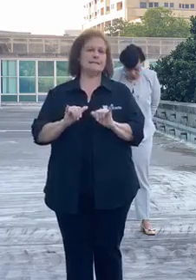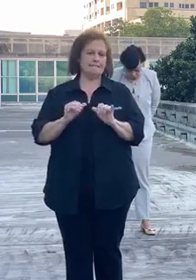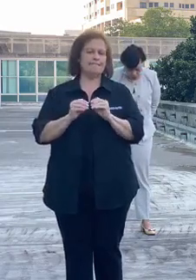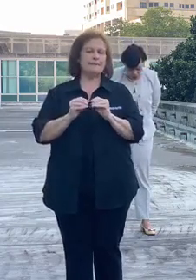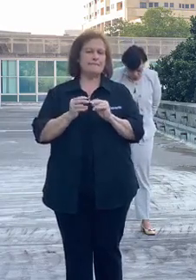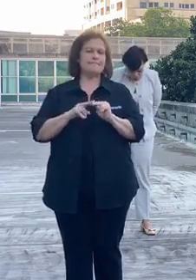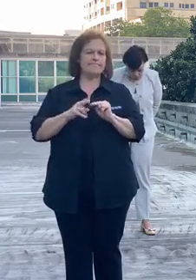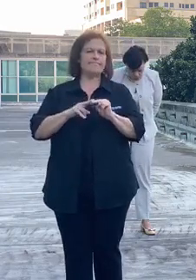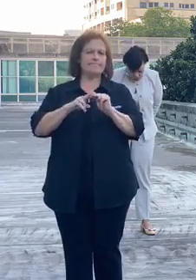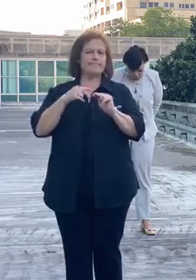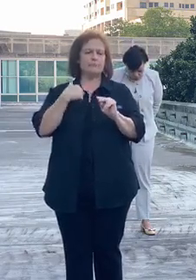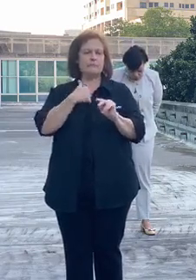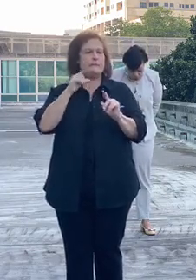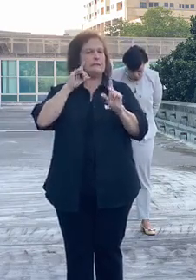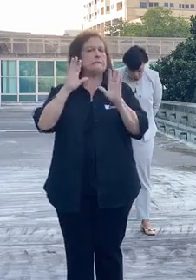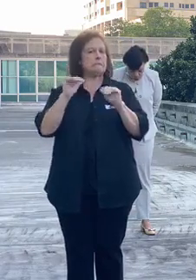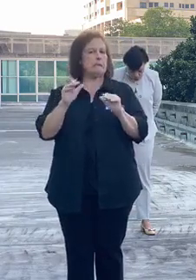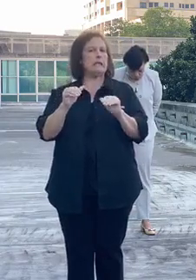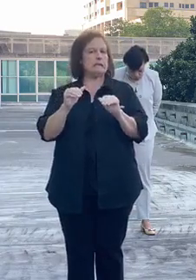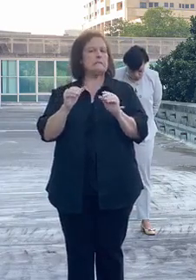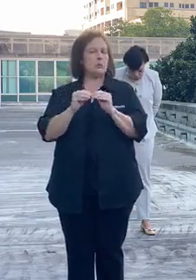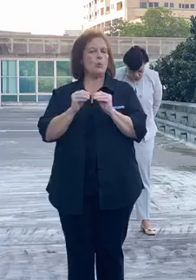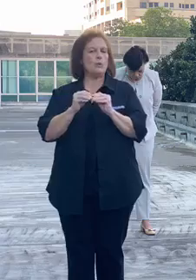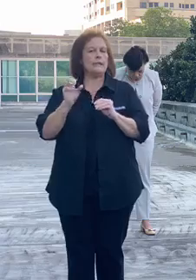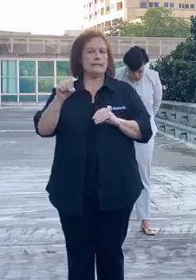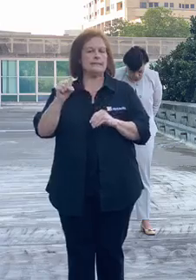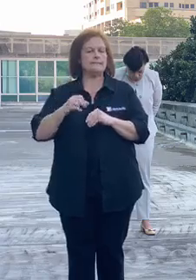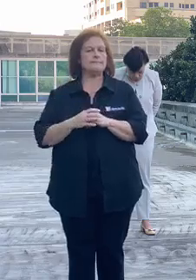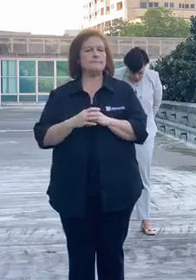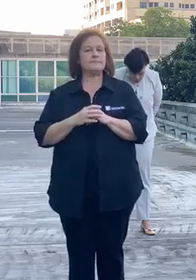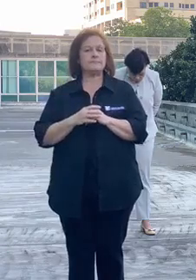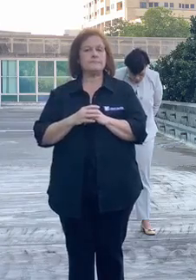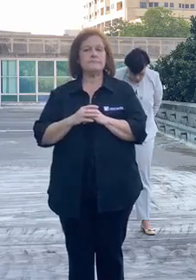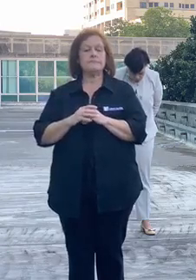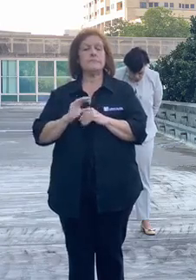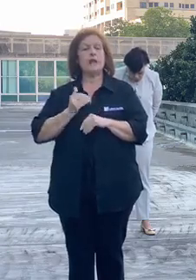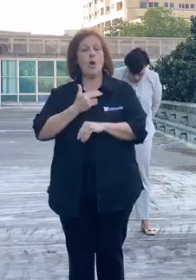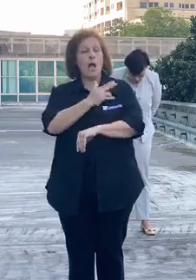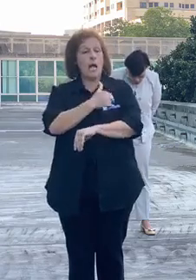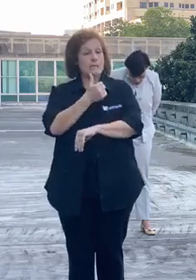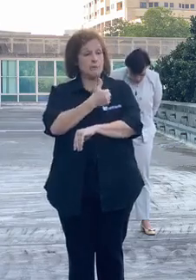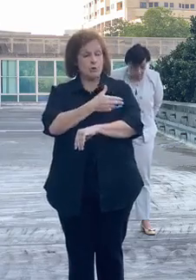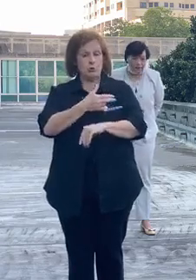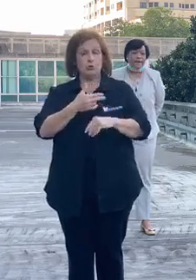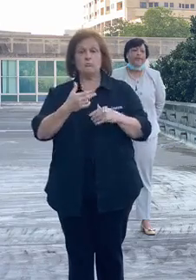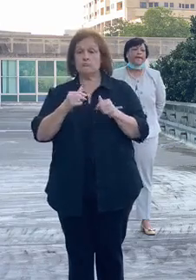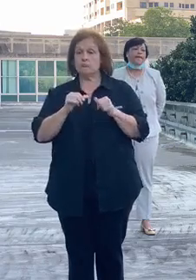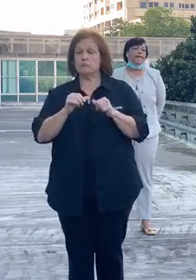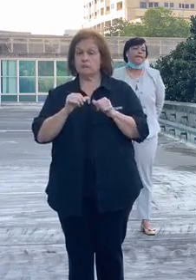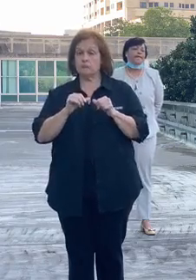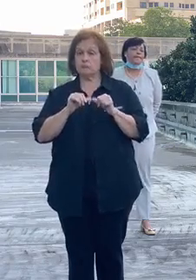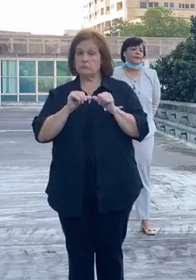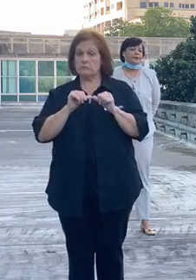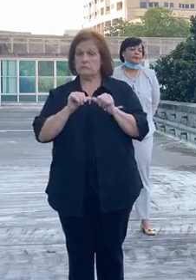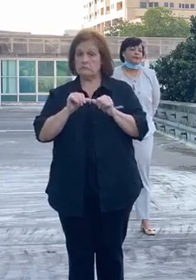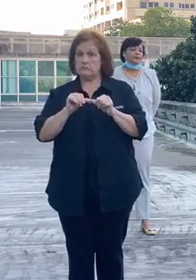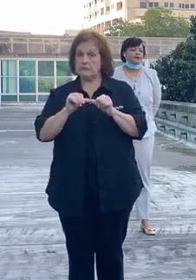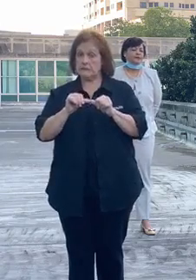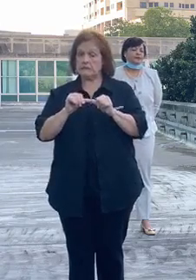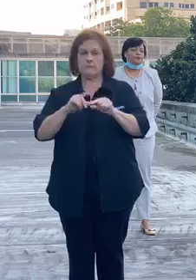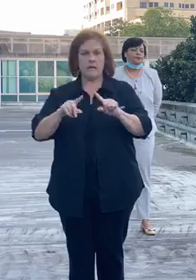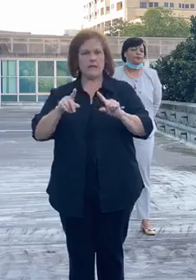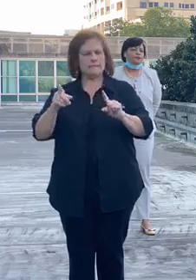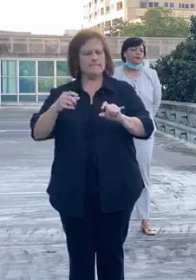expect them to increase for some time. Our local hospitals are holding steady, but they are in the fight of